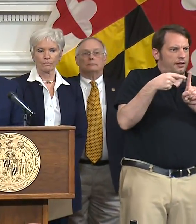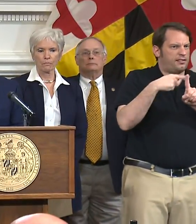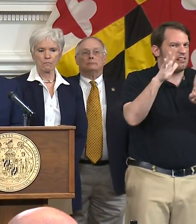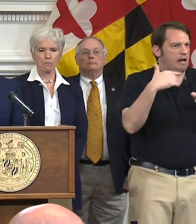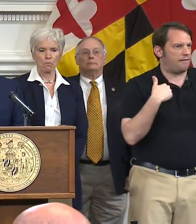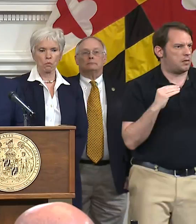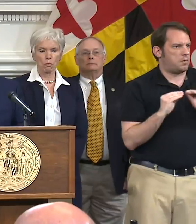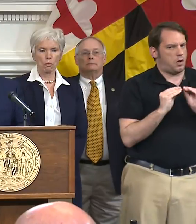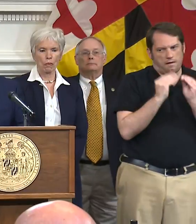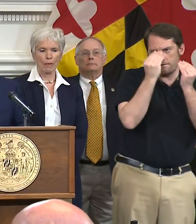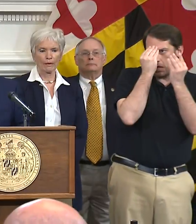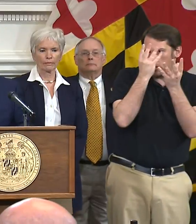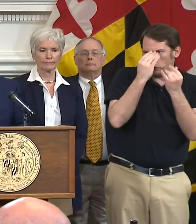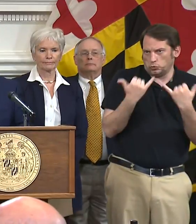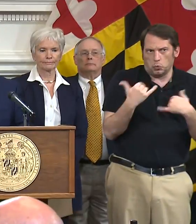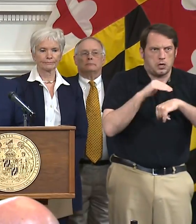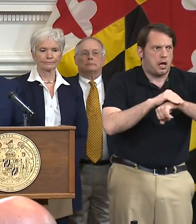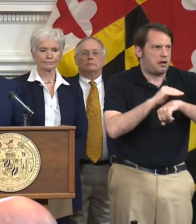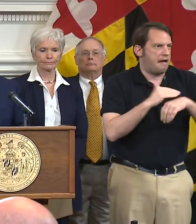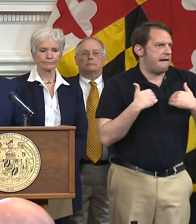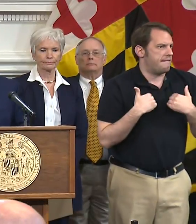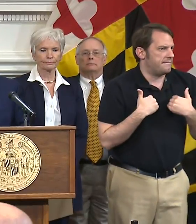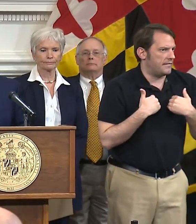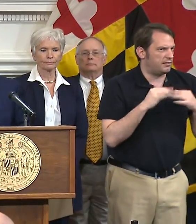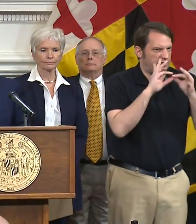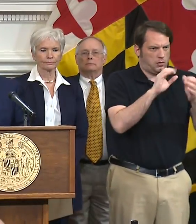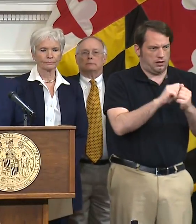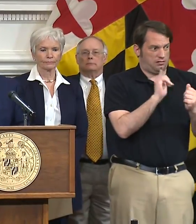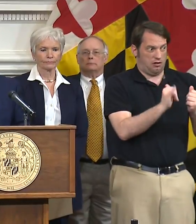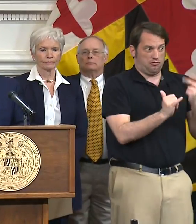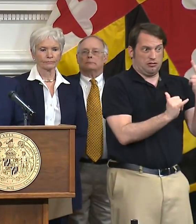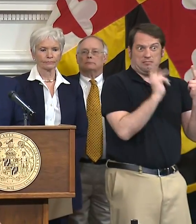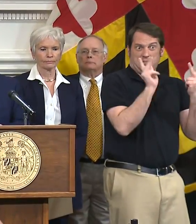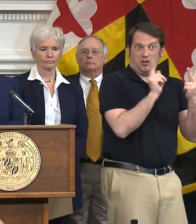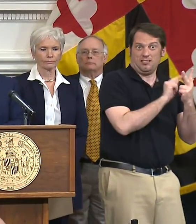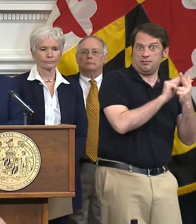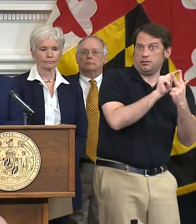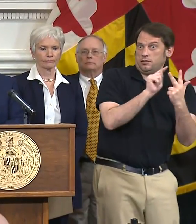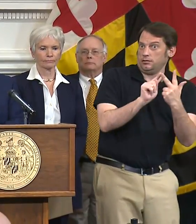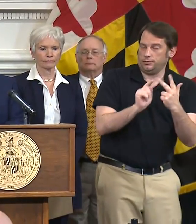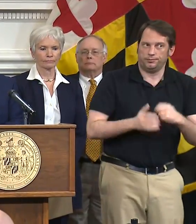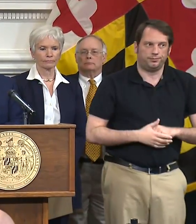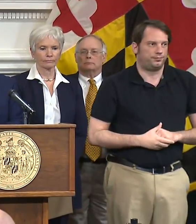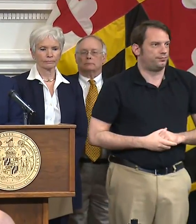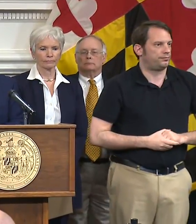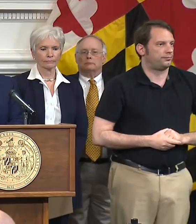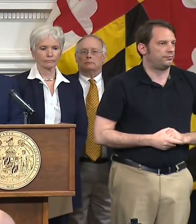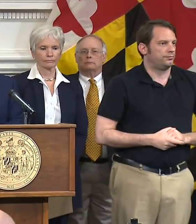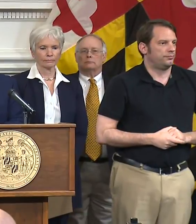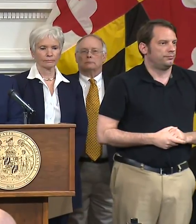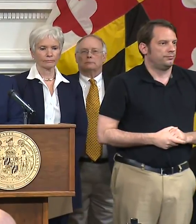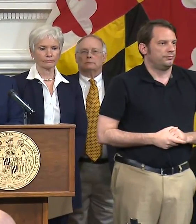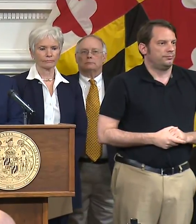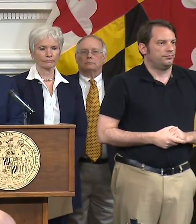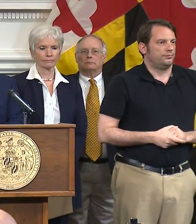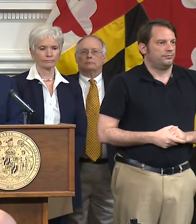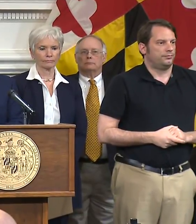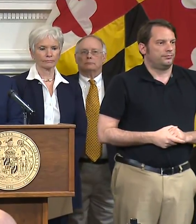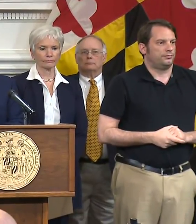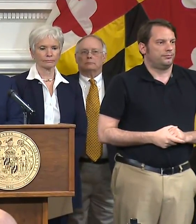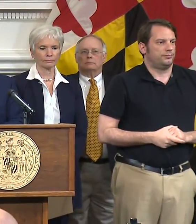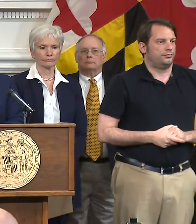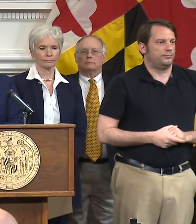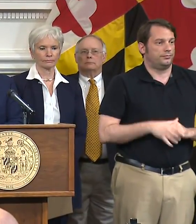evening regarding these three cases. All three of these individuals contracted the